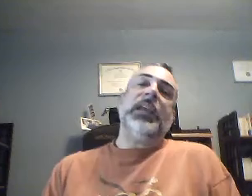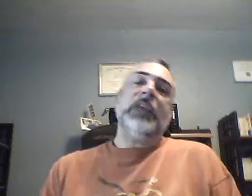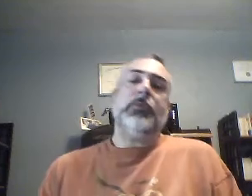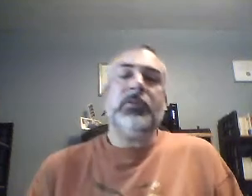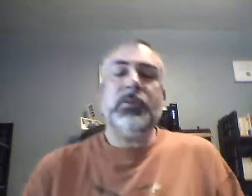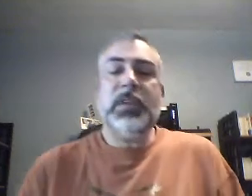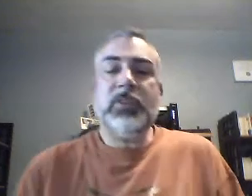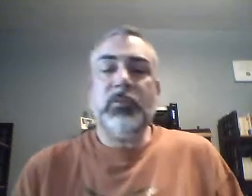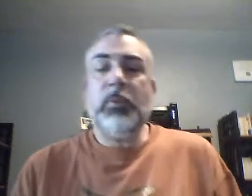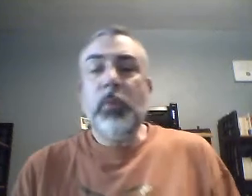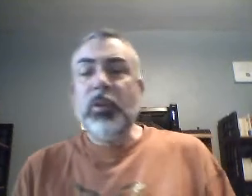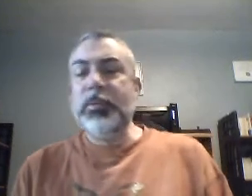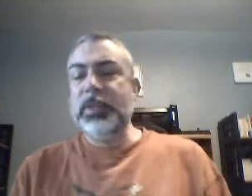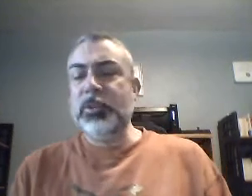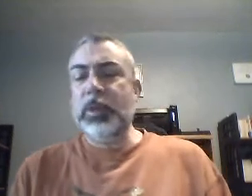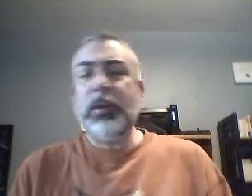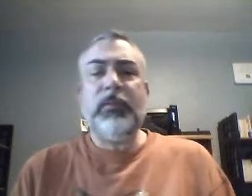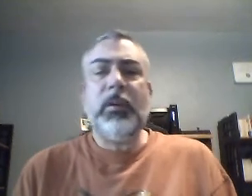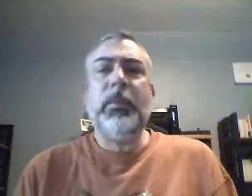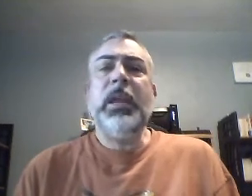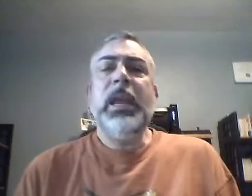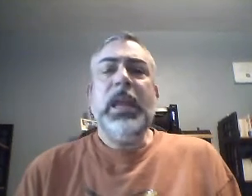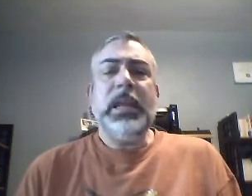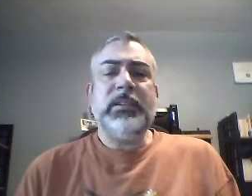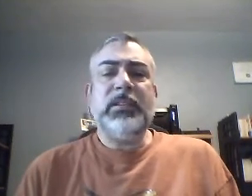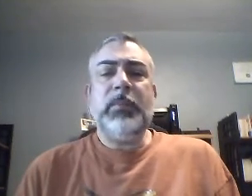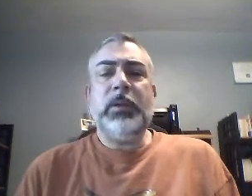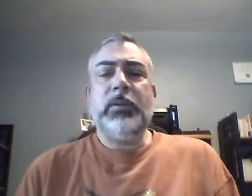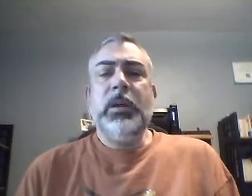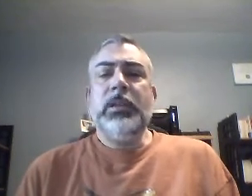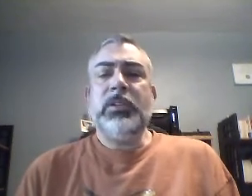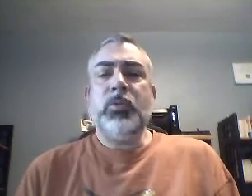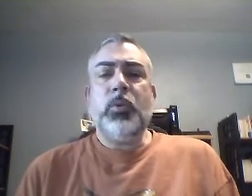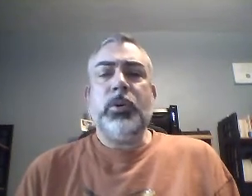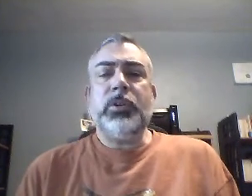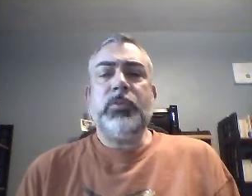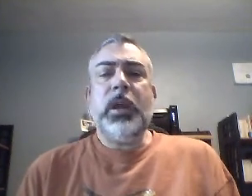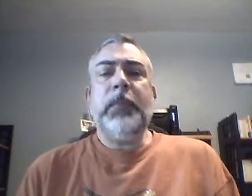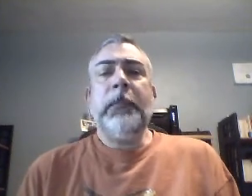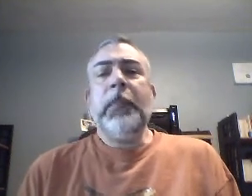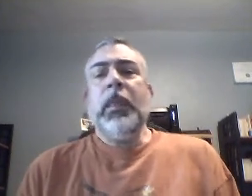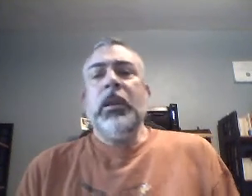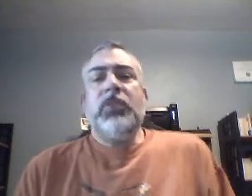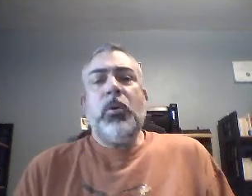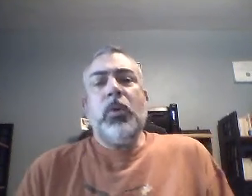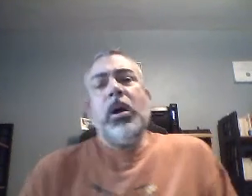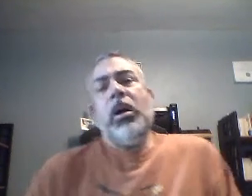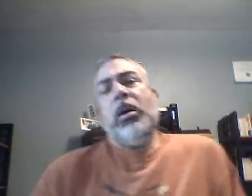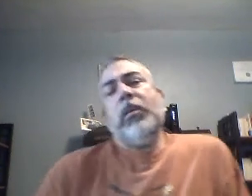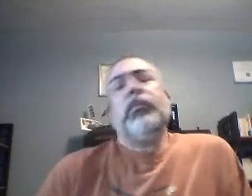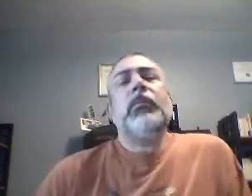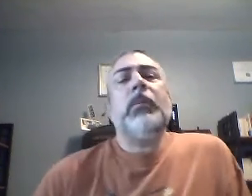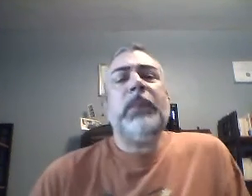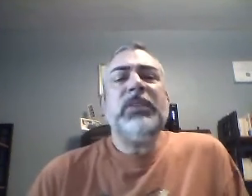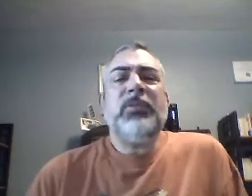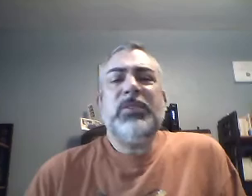Psychiatric Association removed homosexuality from its list of mental disorders. Right, so Based on